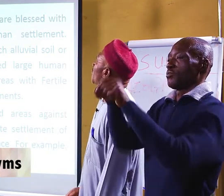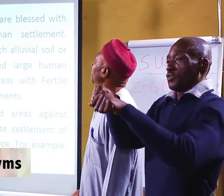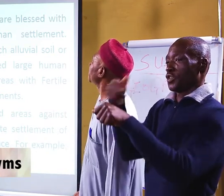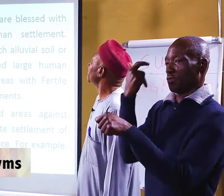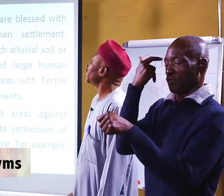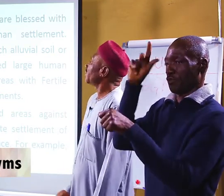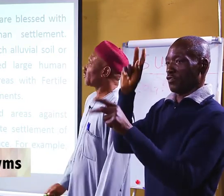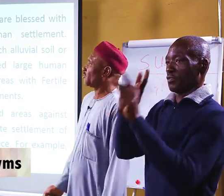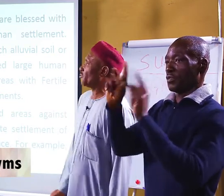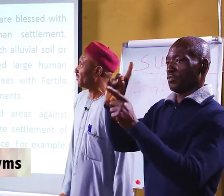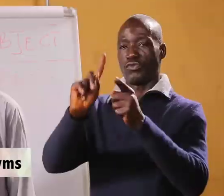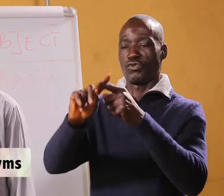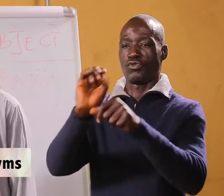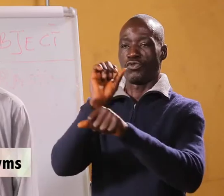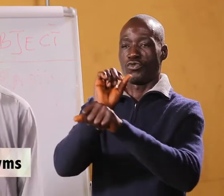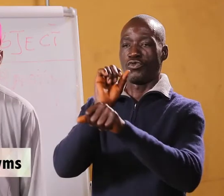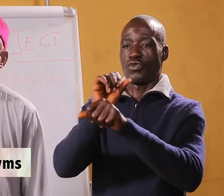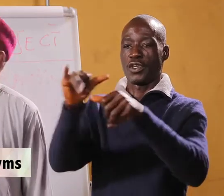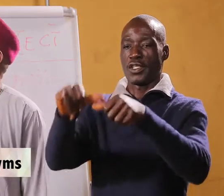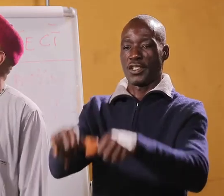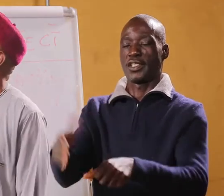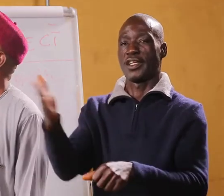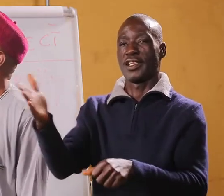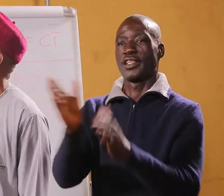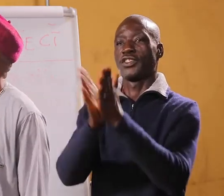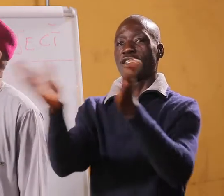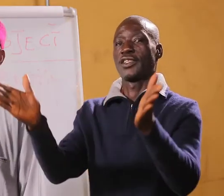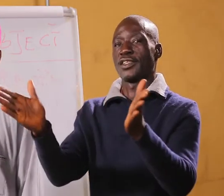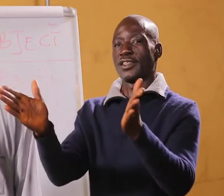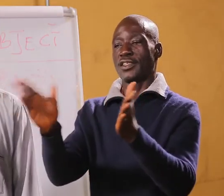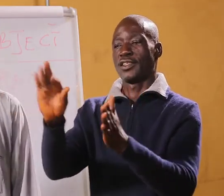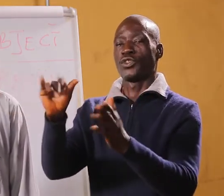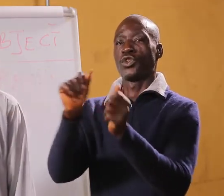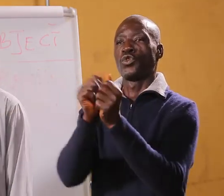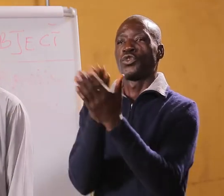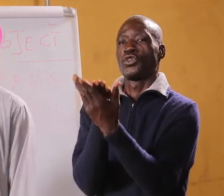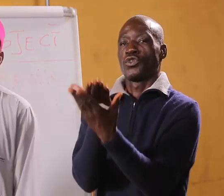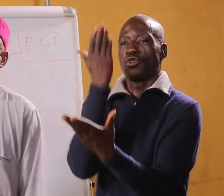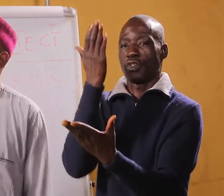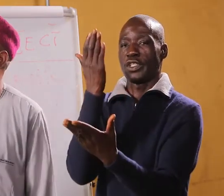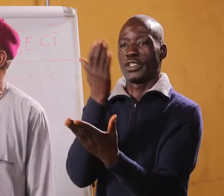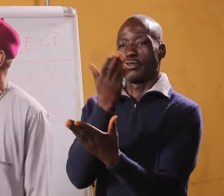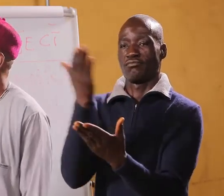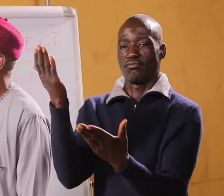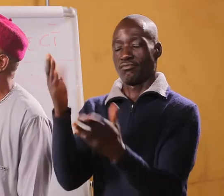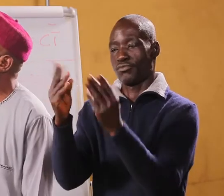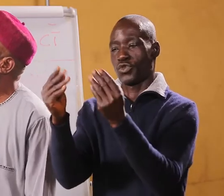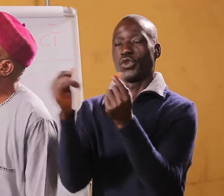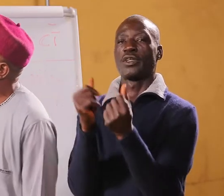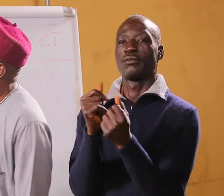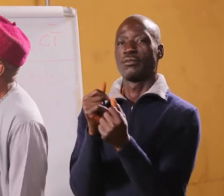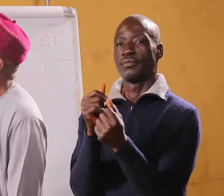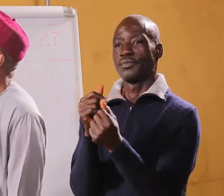favor human settlement. Generally, region with rich alluvial and volcanic soil